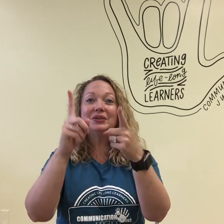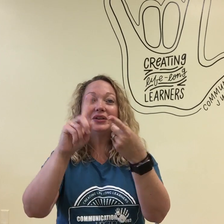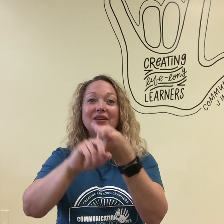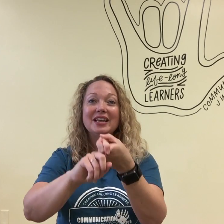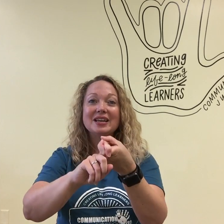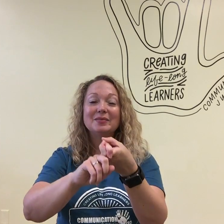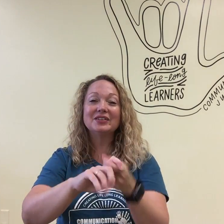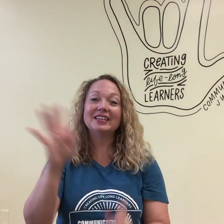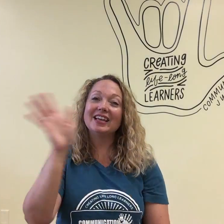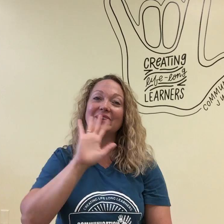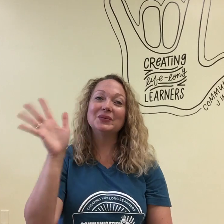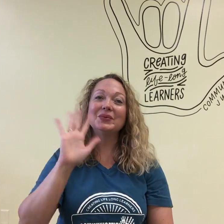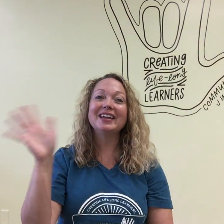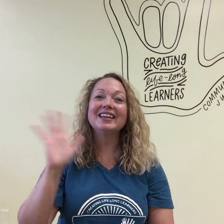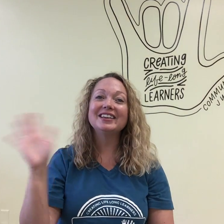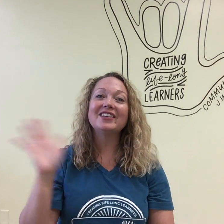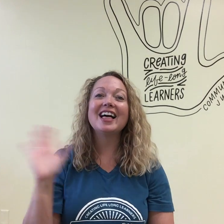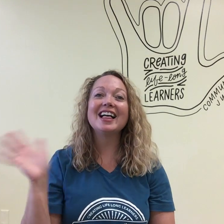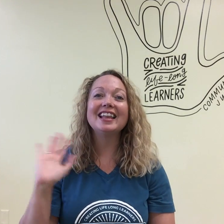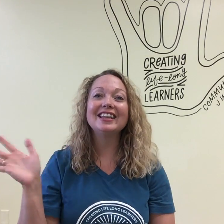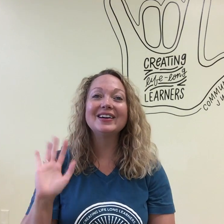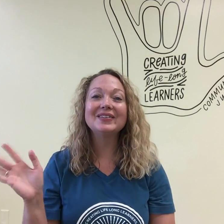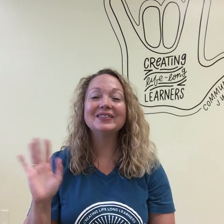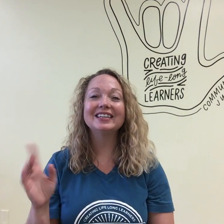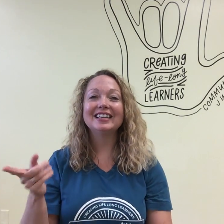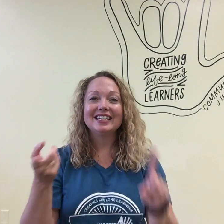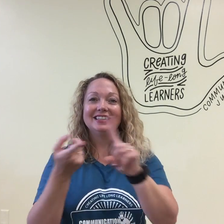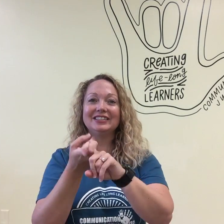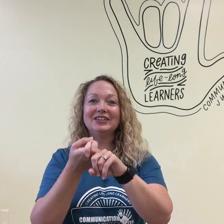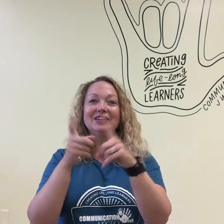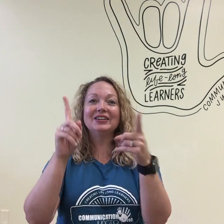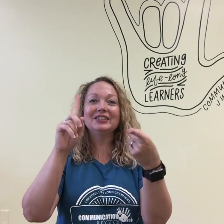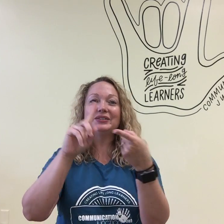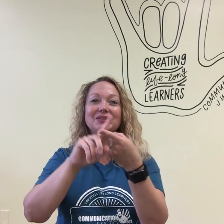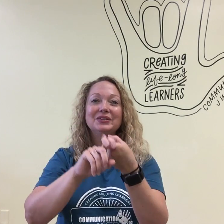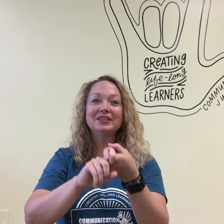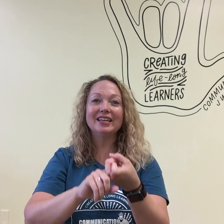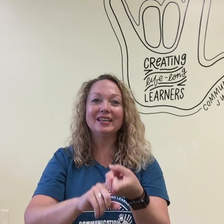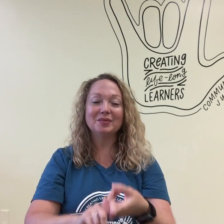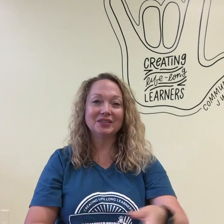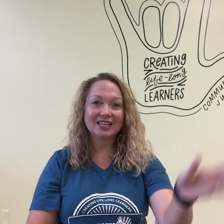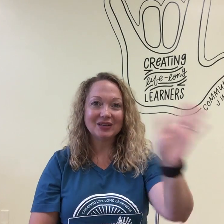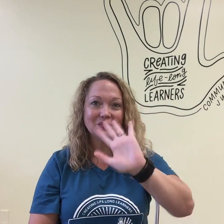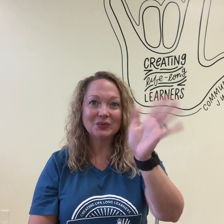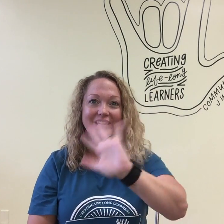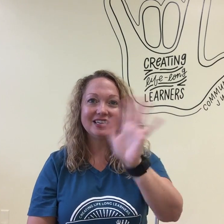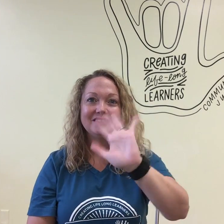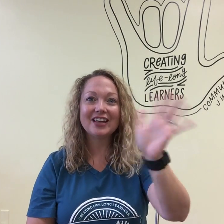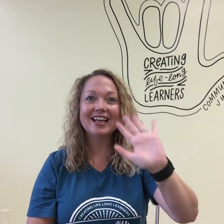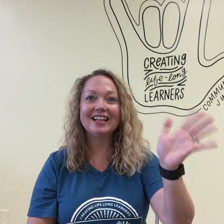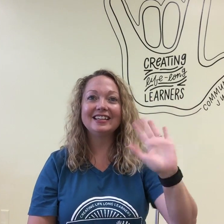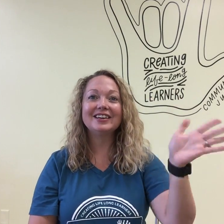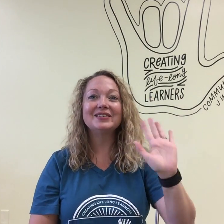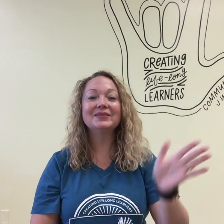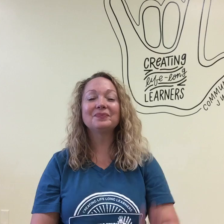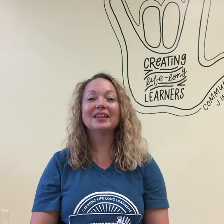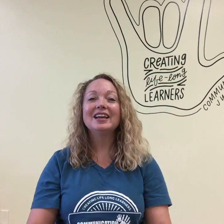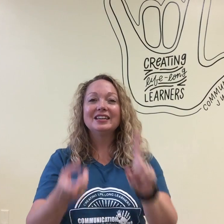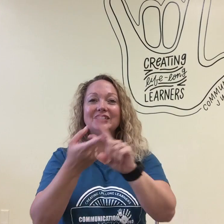your neighbors and wave hello. Turn to your neighbors and wave hello.